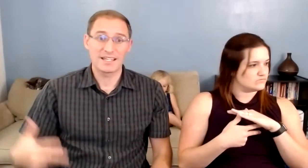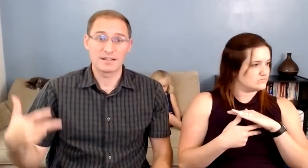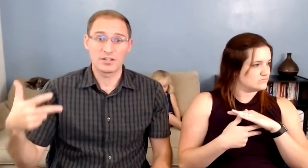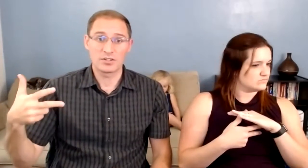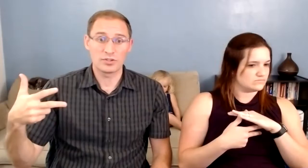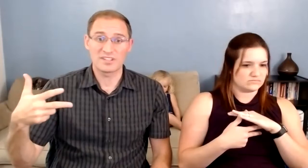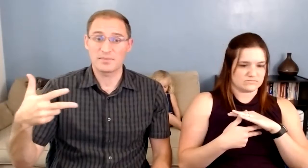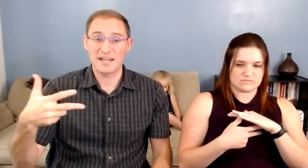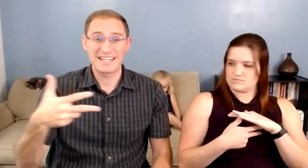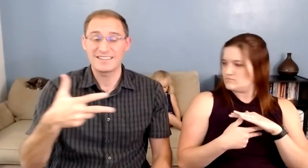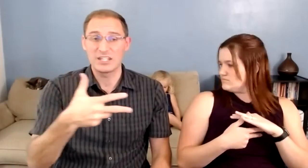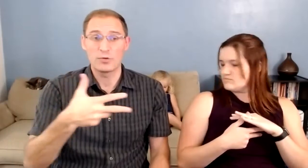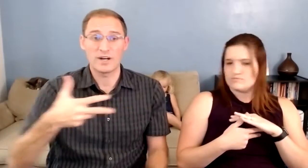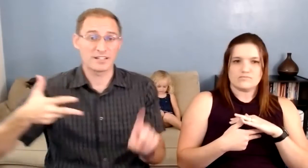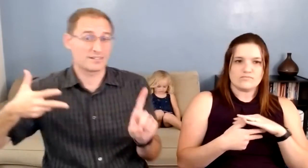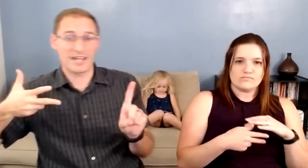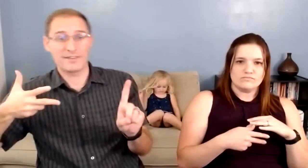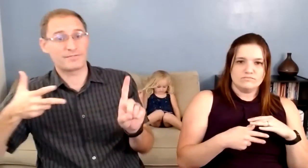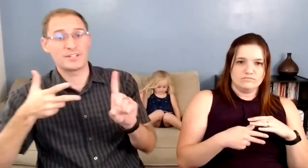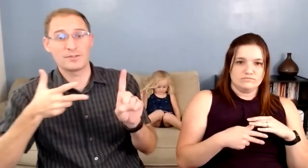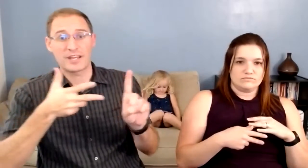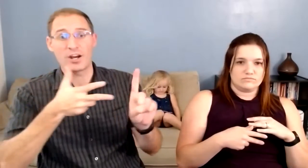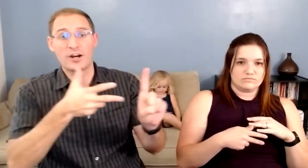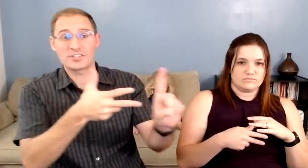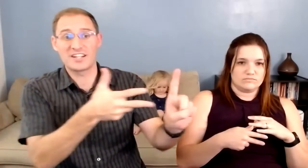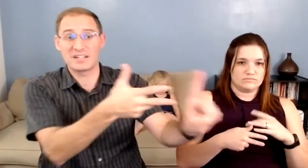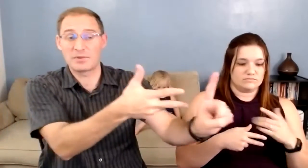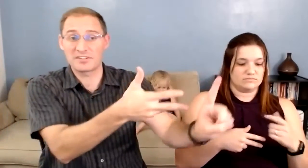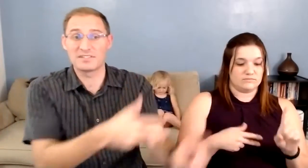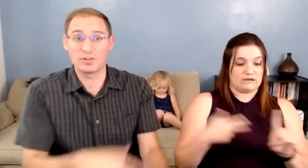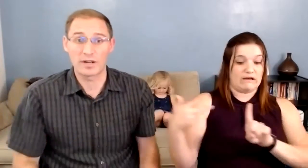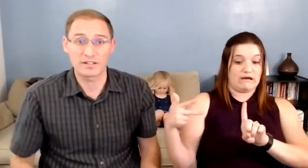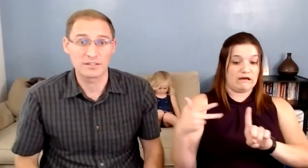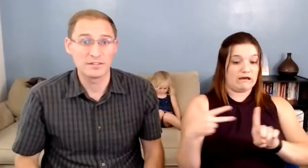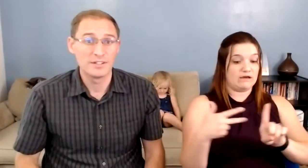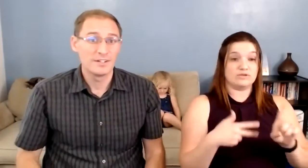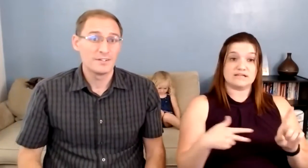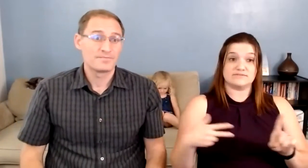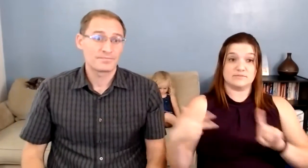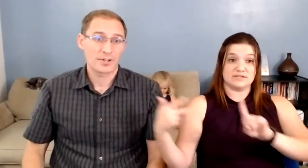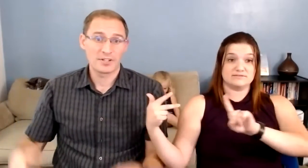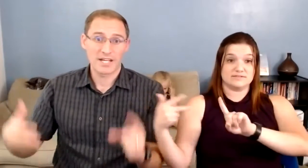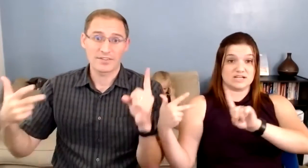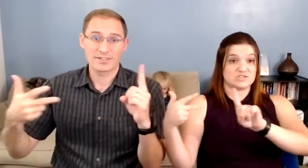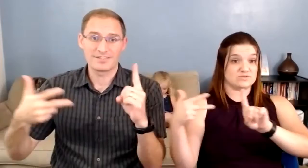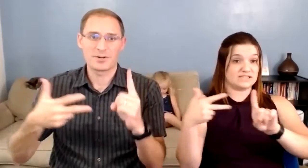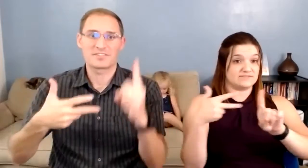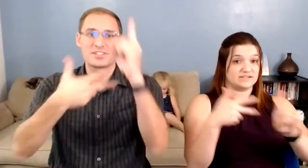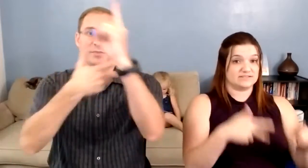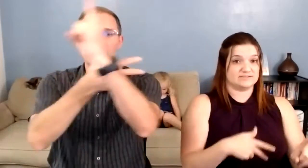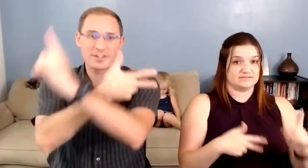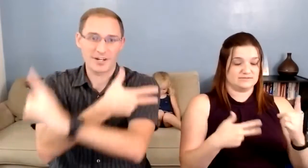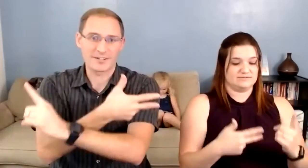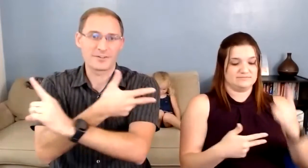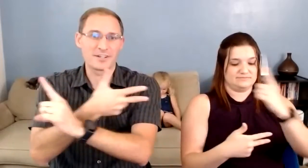And again, you can do just about anything you want. You can have, the car chasing a person if you wanted to. Oh, that's a fun one. Or you can have the person